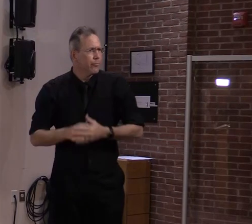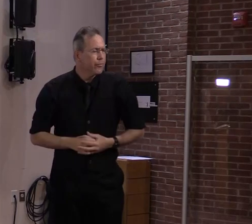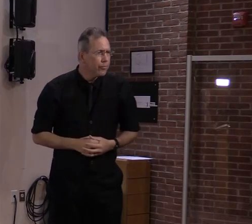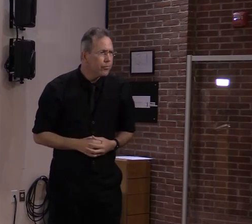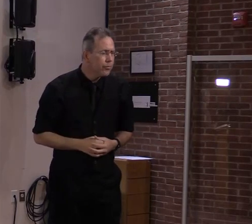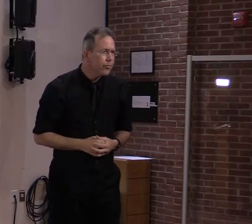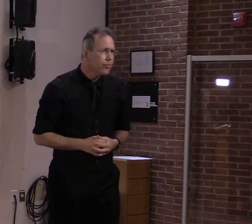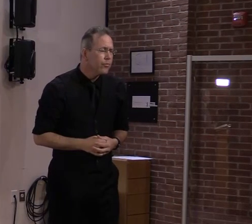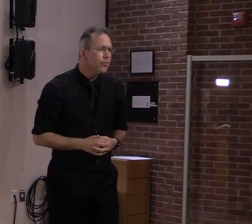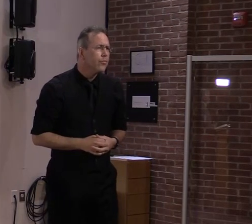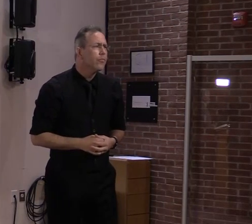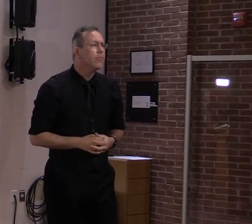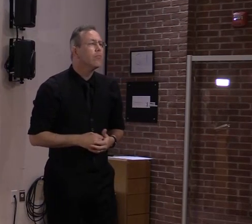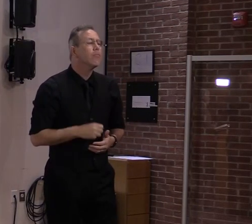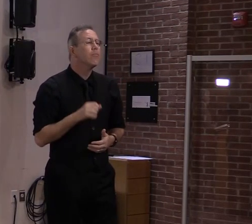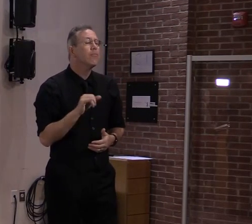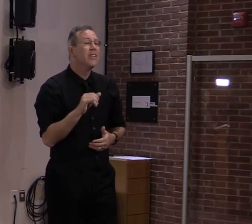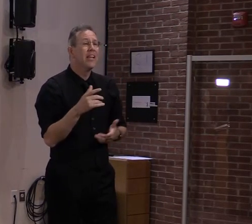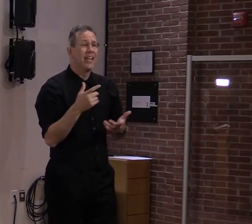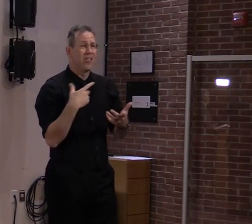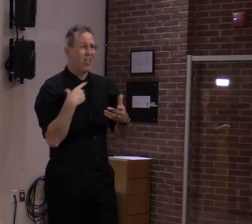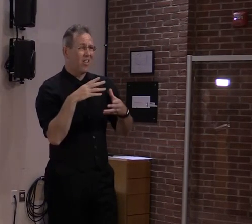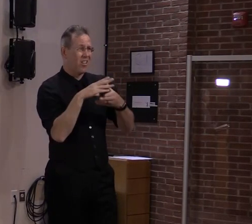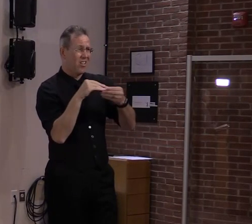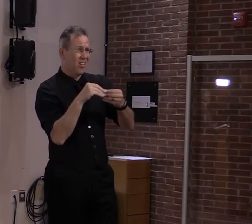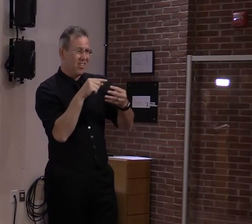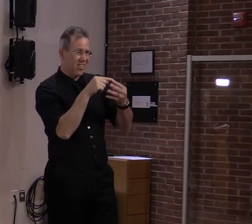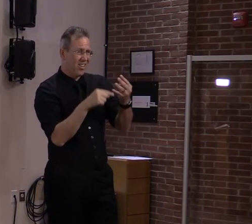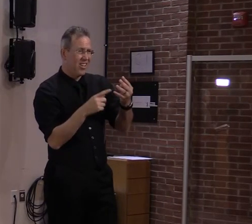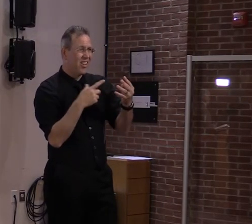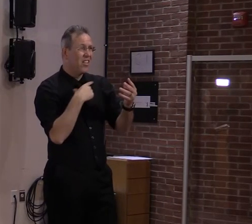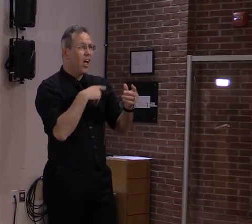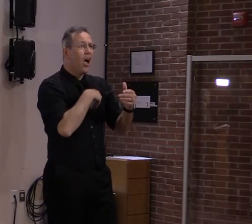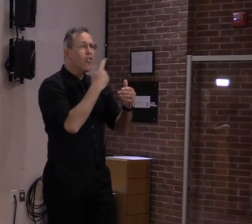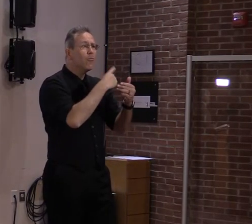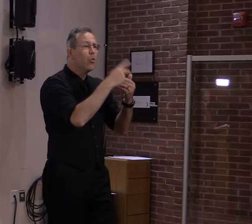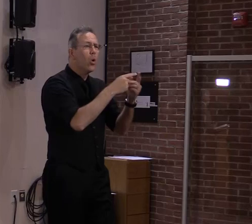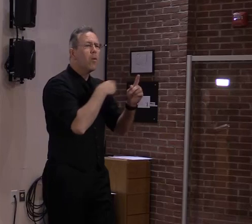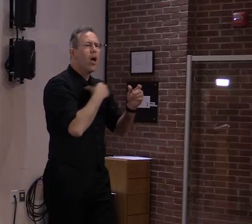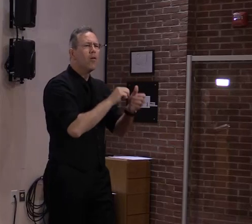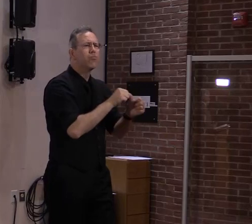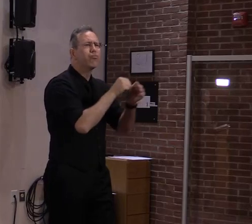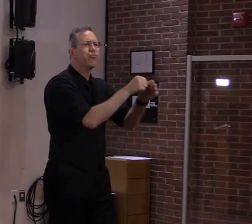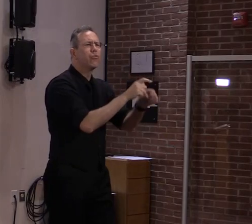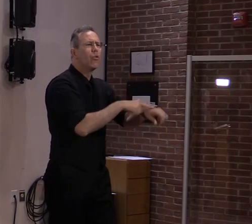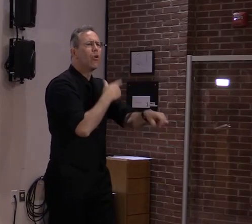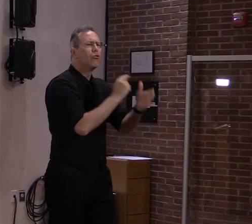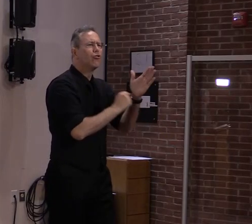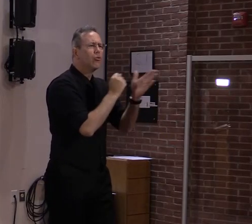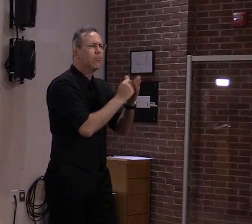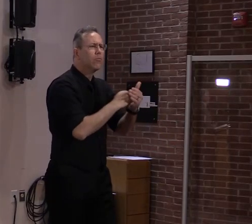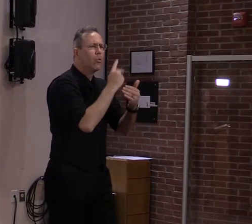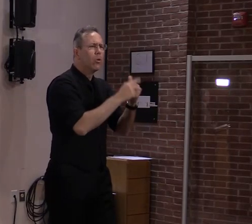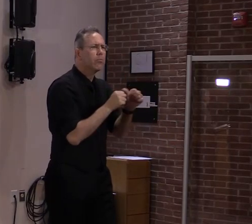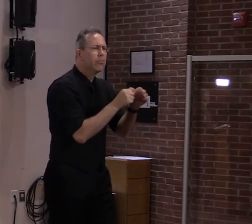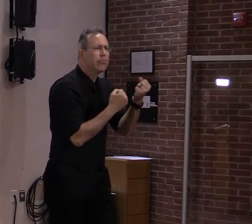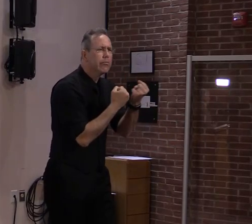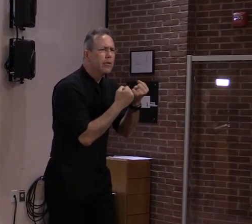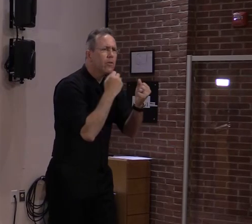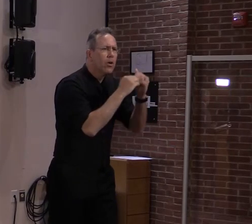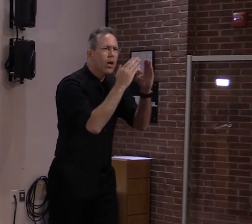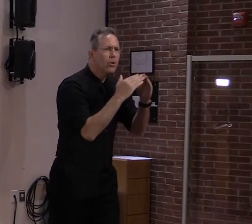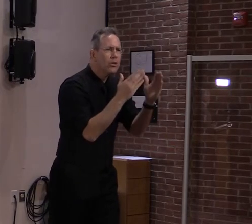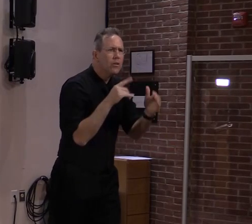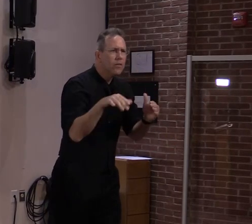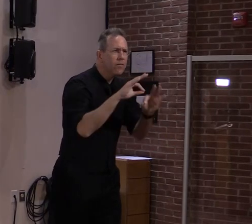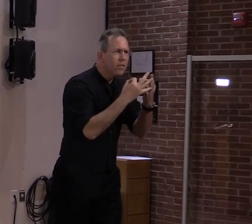is no other substitute other than permanent housing for those that are experiencing homelessness. And